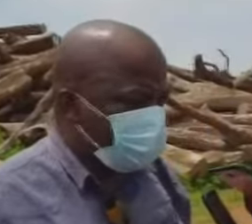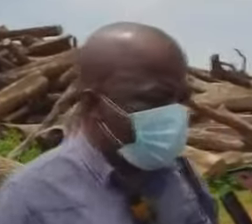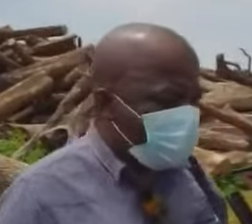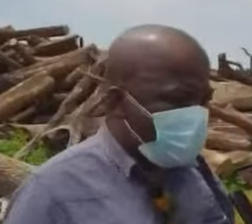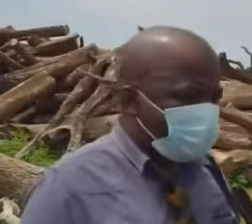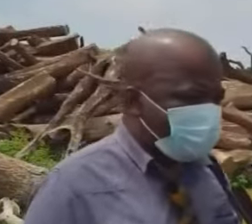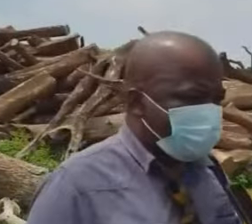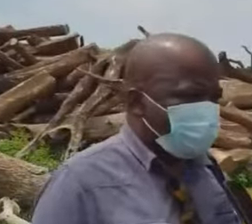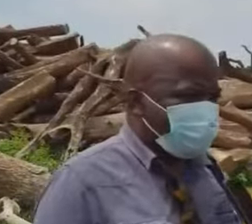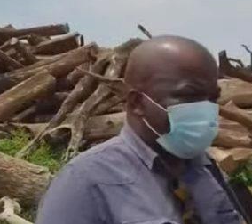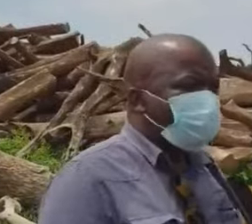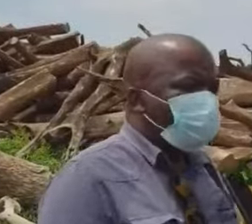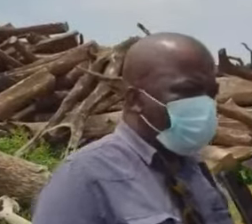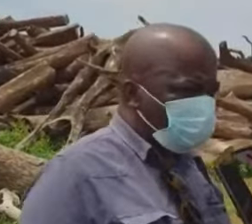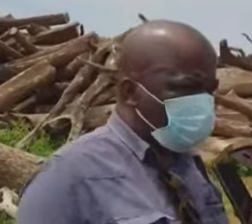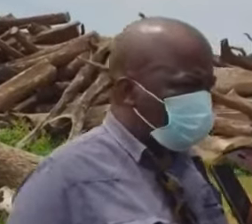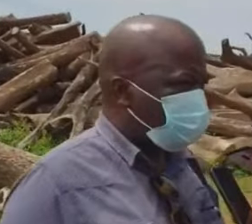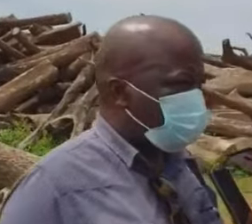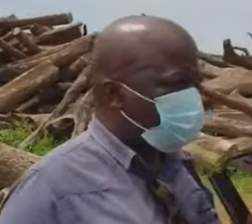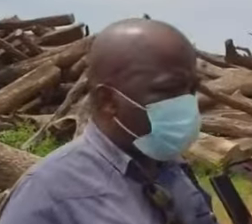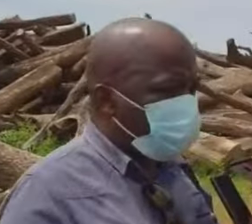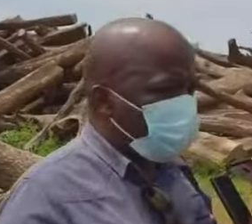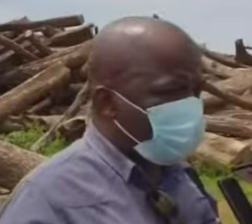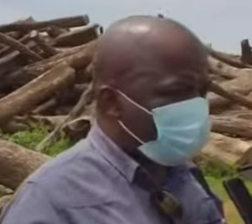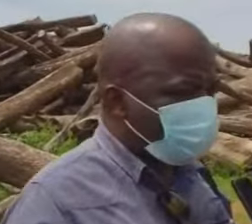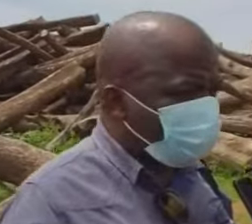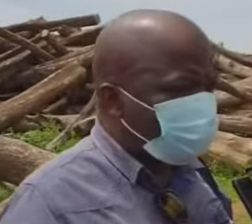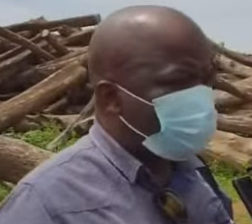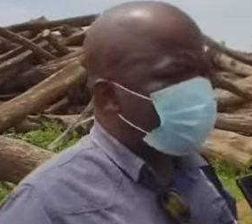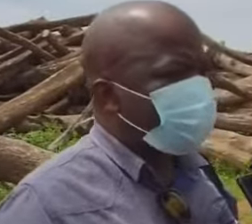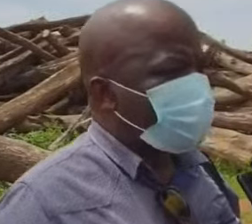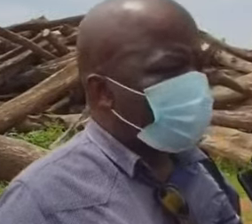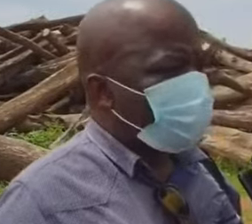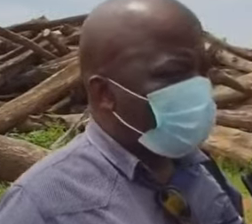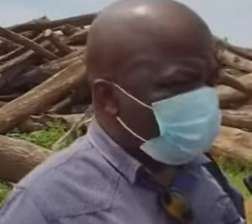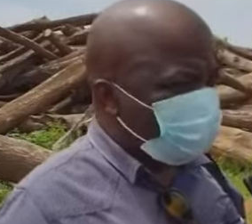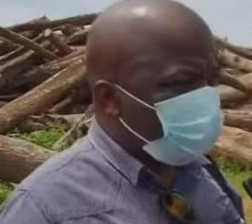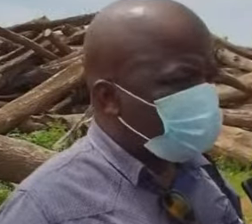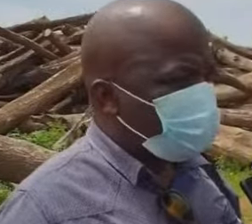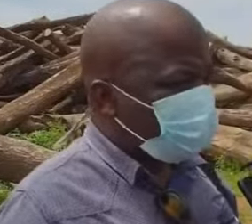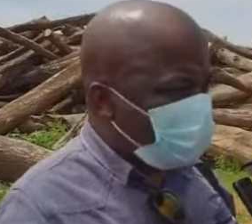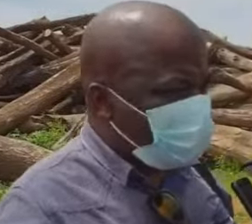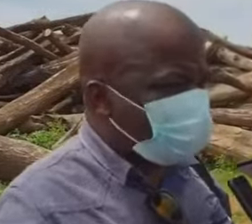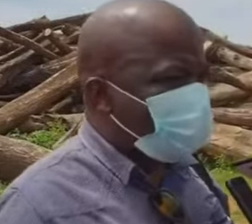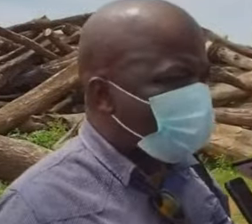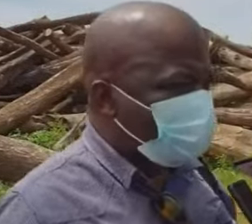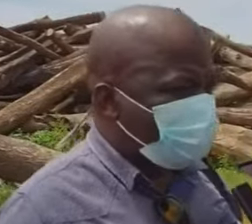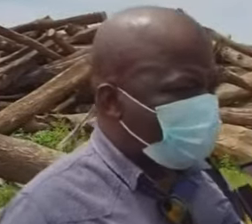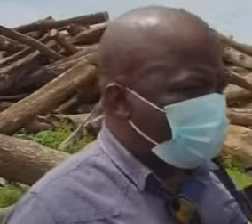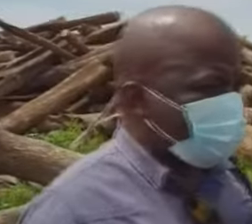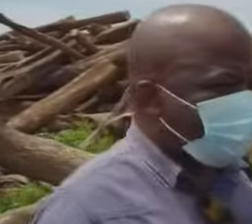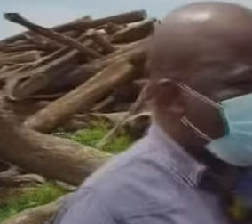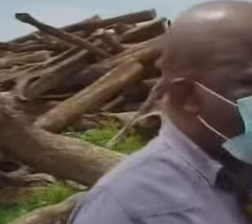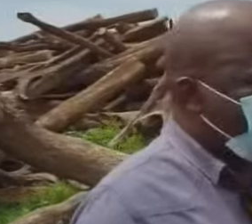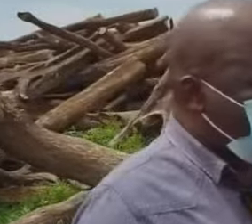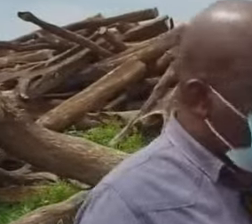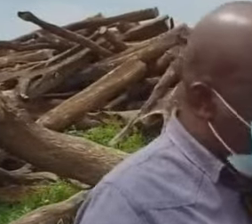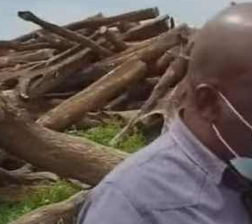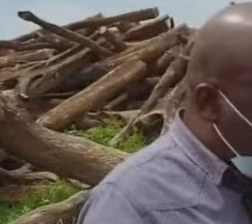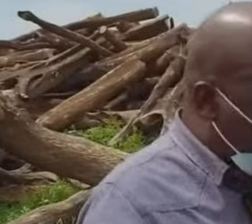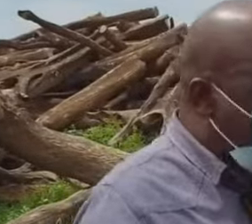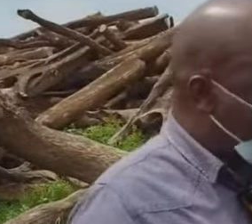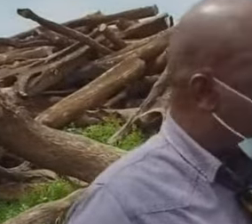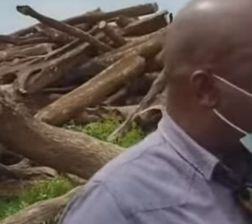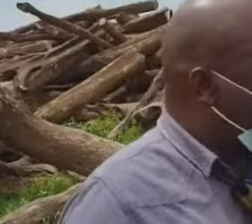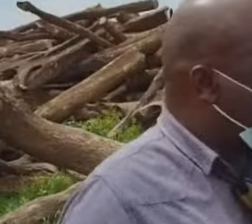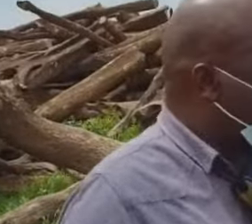Authority, among others, includes ensuring that there is safety of navigation as far as inland waters,